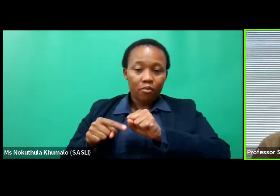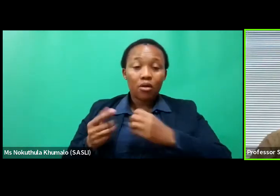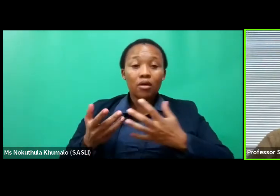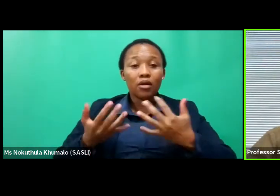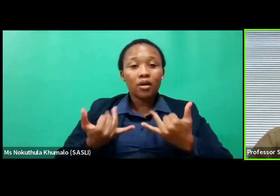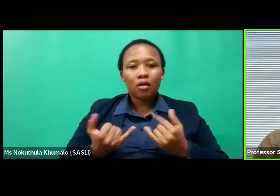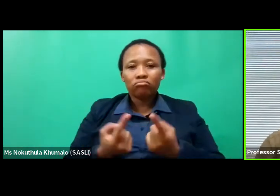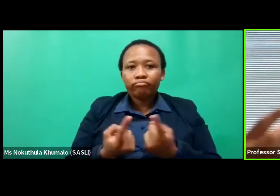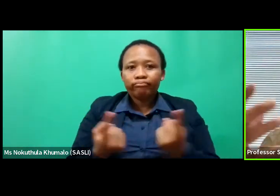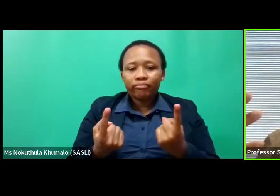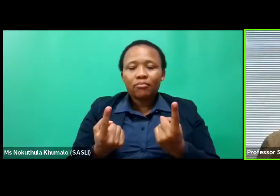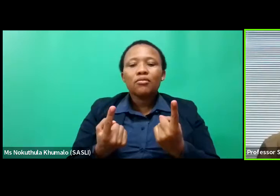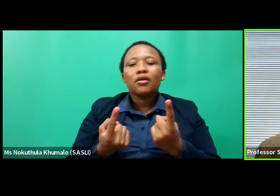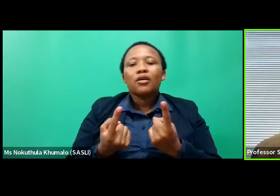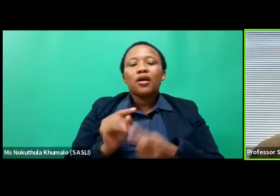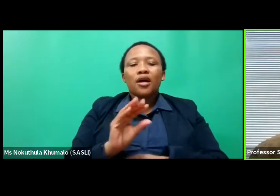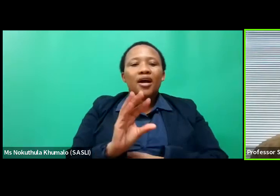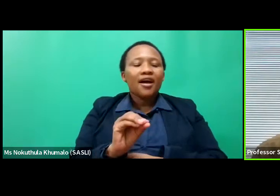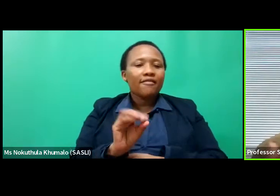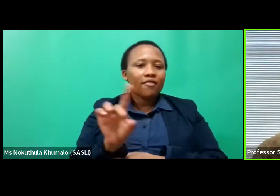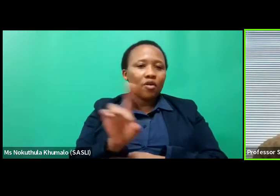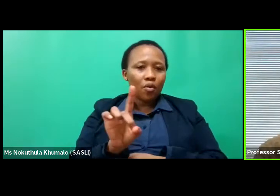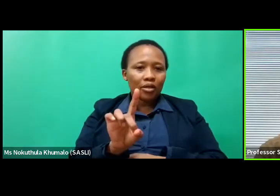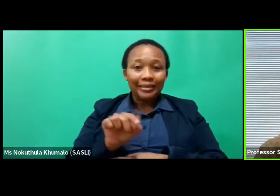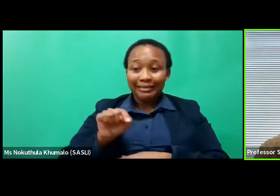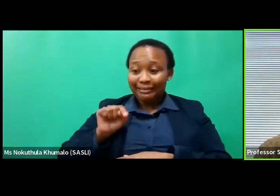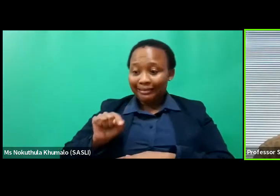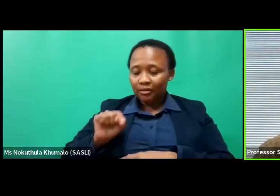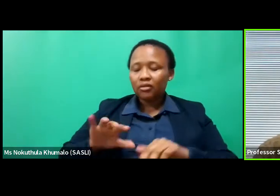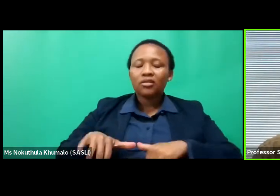this, which led to a charity discourse and a lay